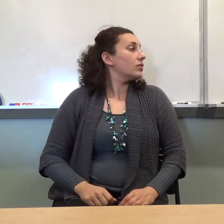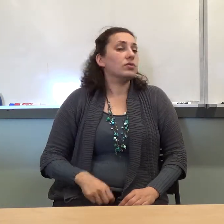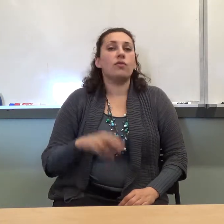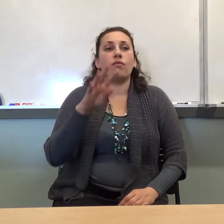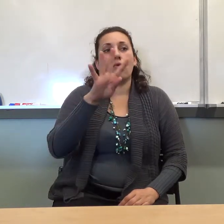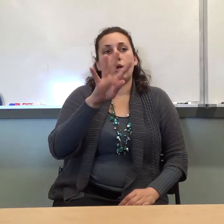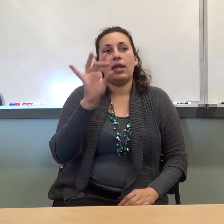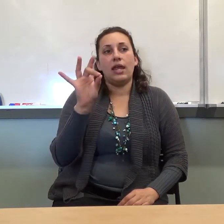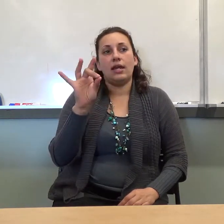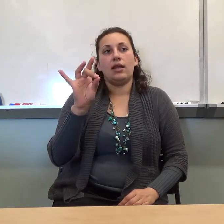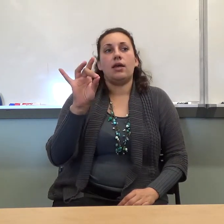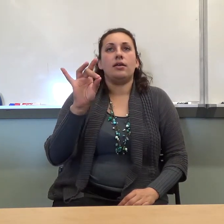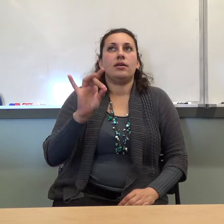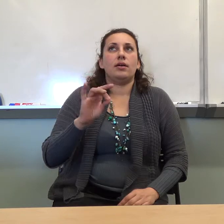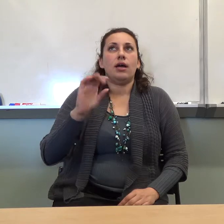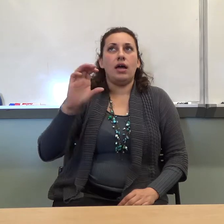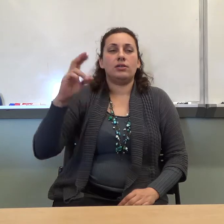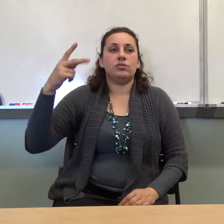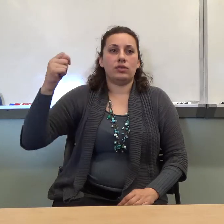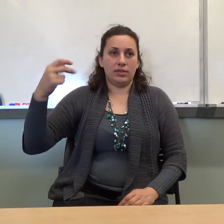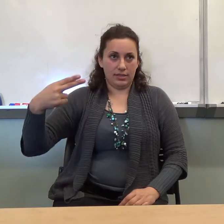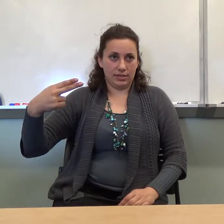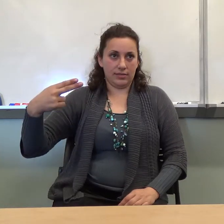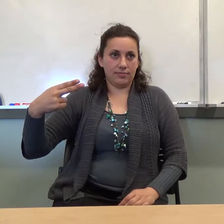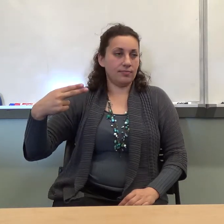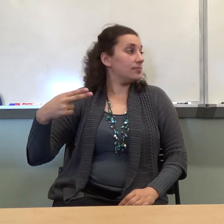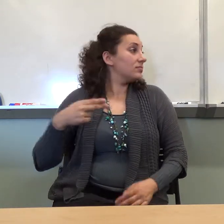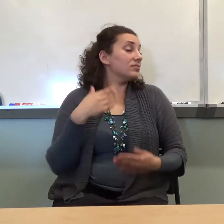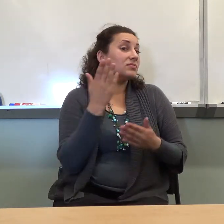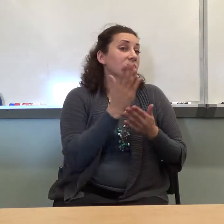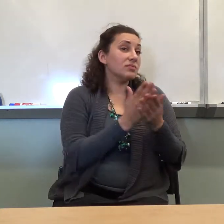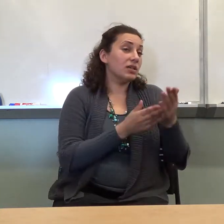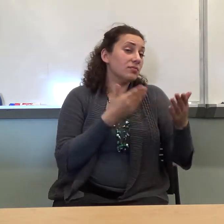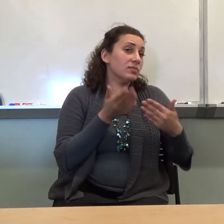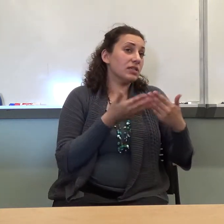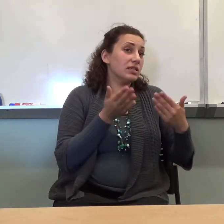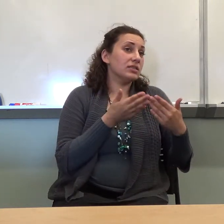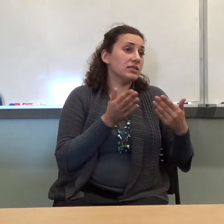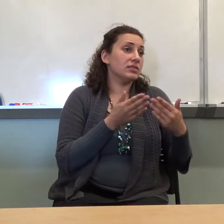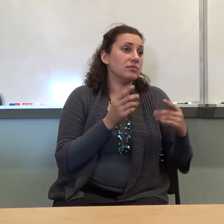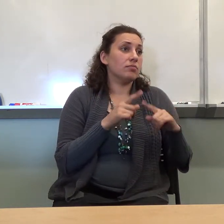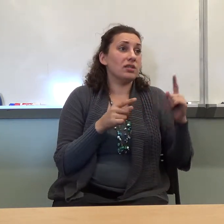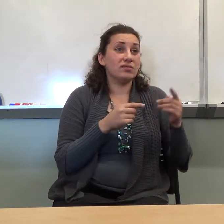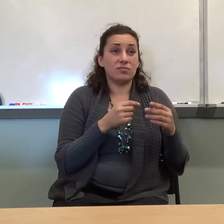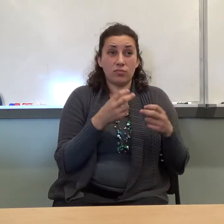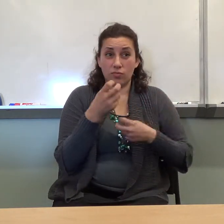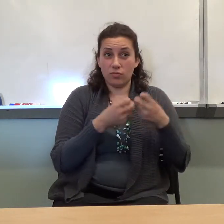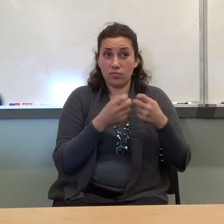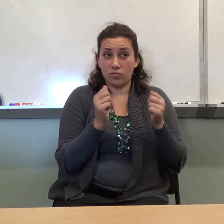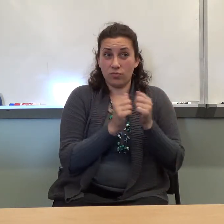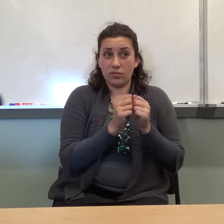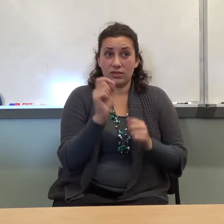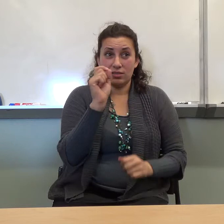Okay. So some of them are very easy. Now the problem with the decimal system, talked about it before,